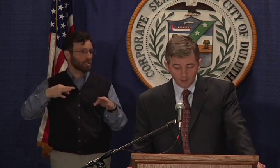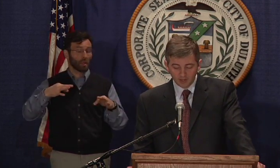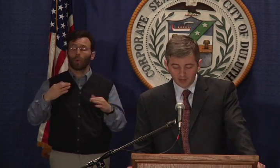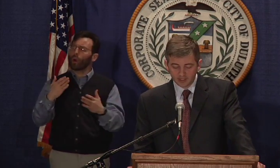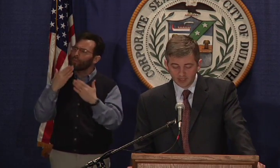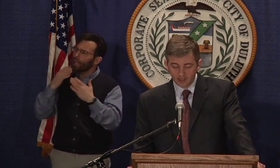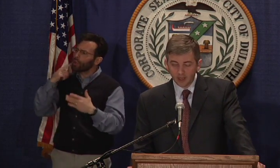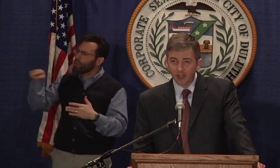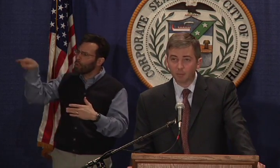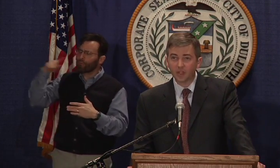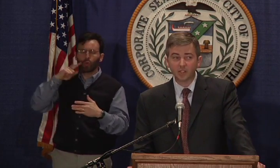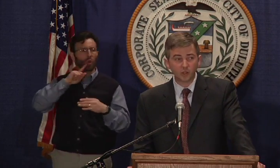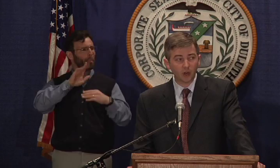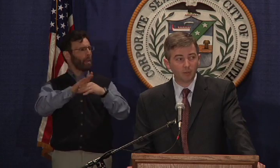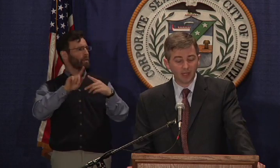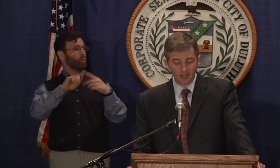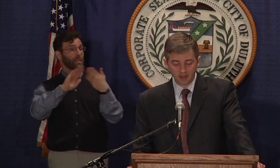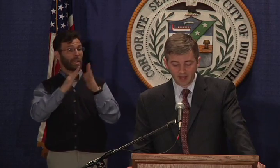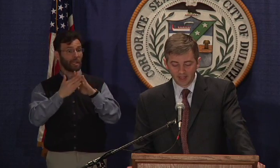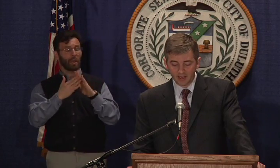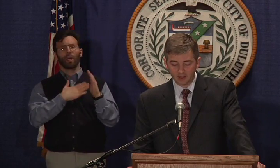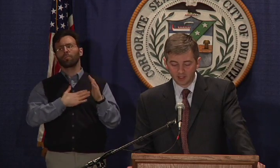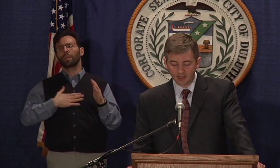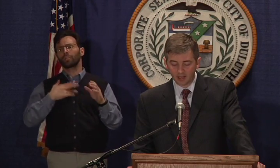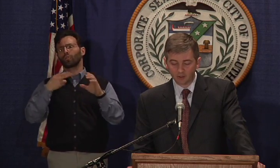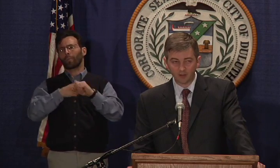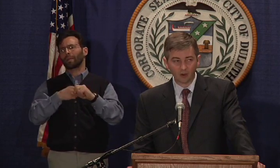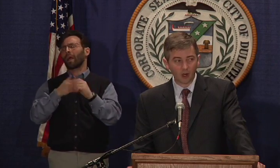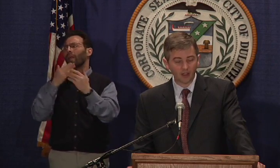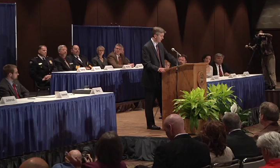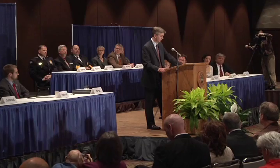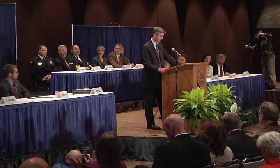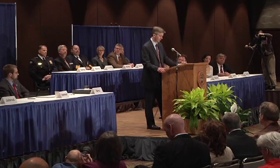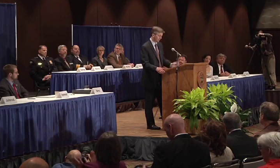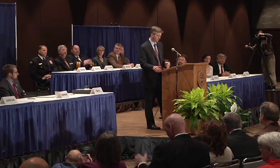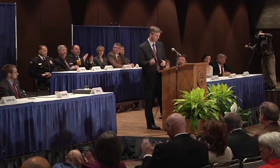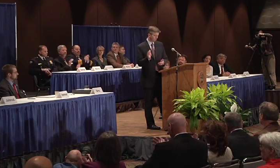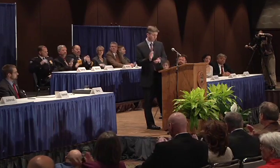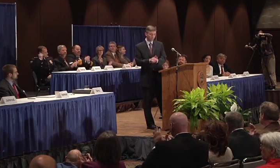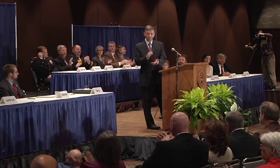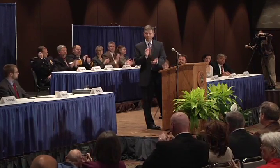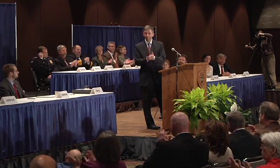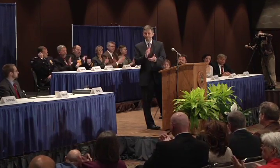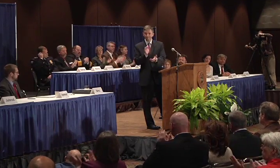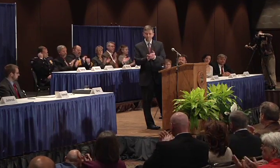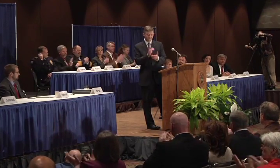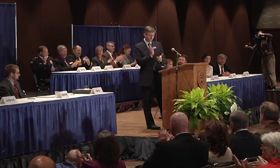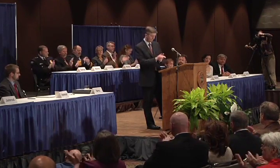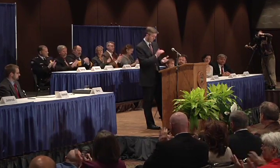your commitment to the city, and please join me in thanking the City Council for all they do in Duluth.